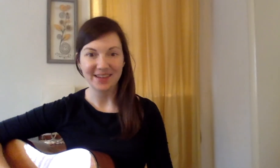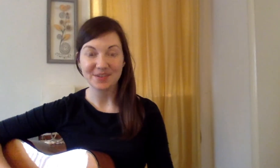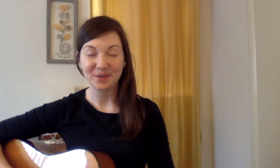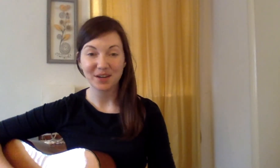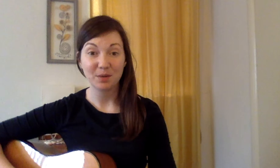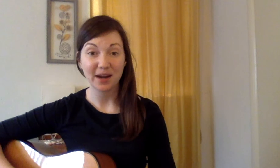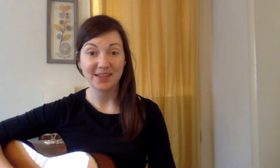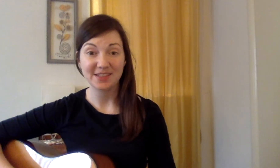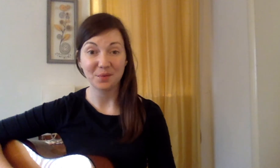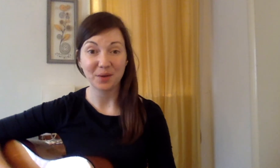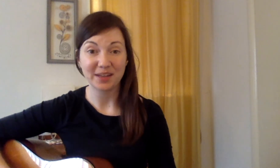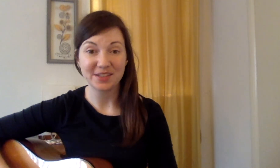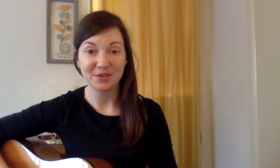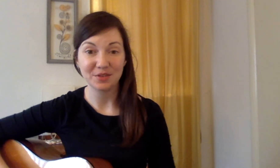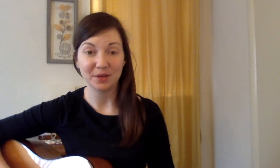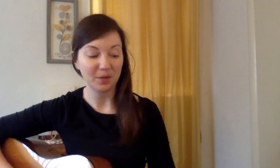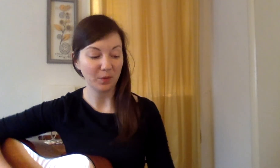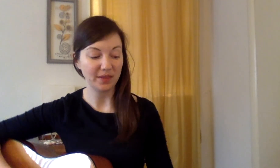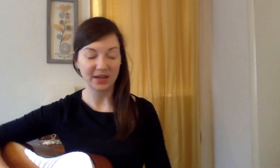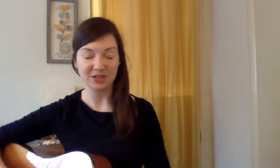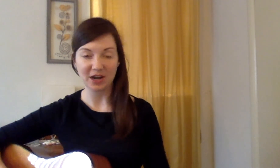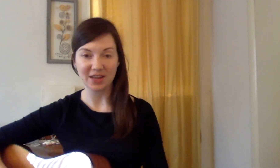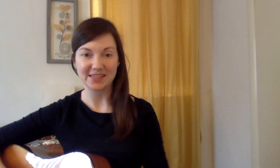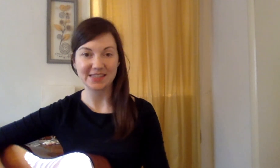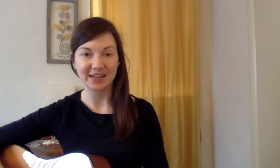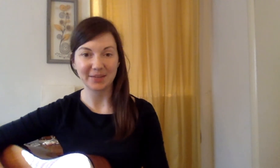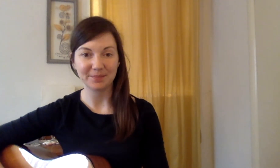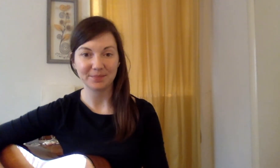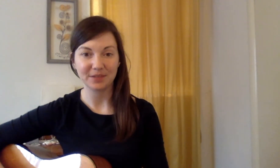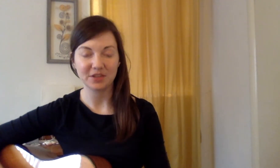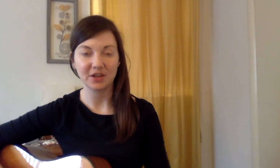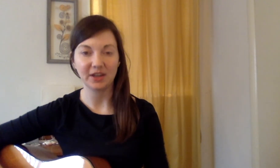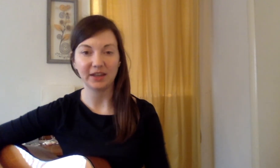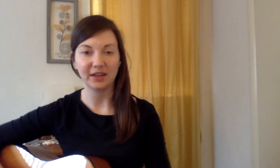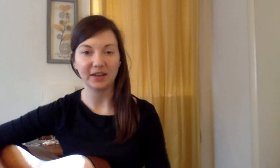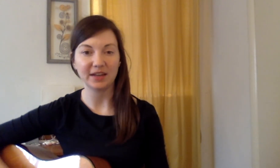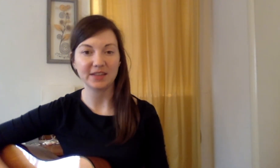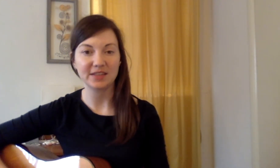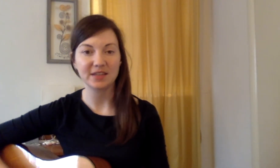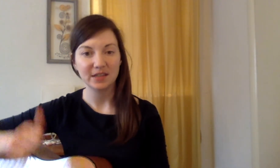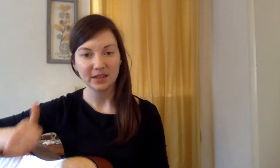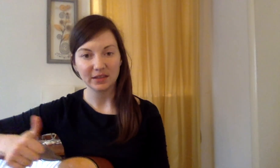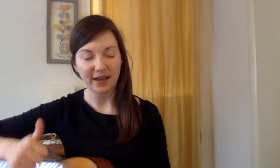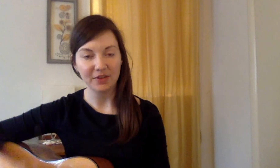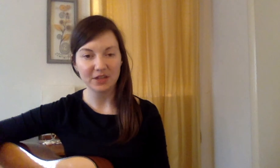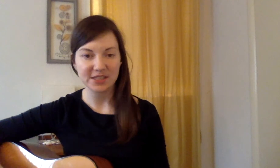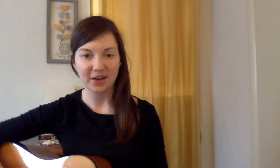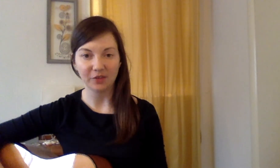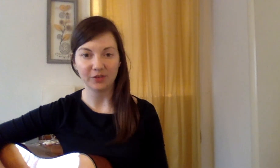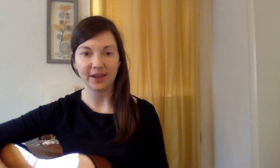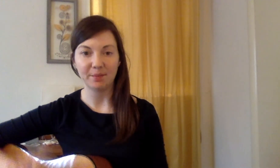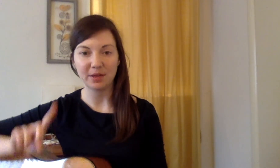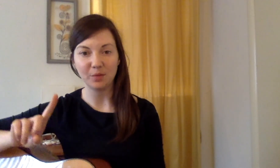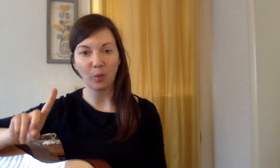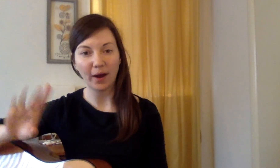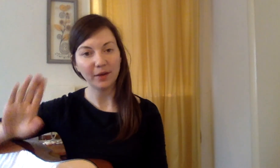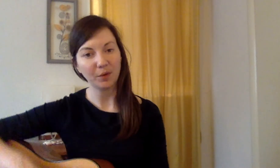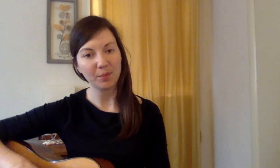we're going to practice our 1, 2, 3 with the guitar this time. So you're going to hear a nice louder sound for that beat 1 where we pat